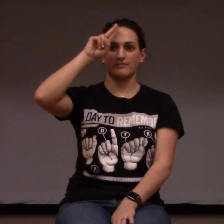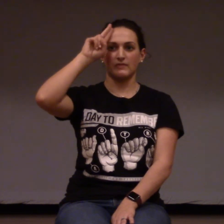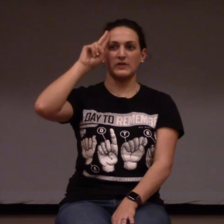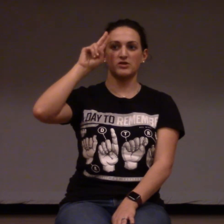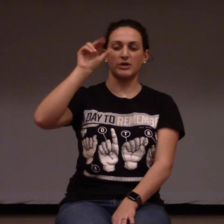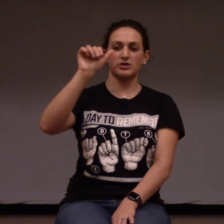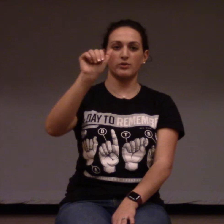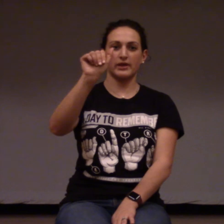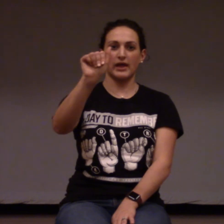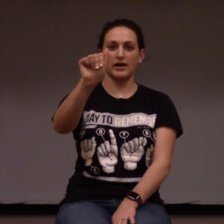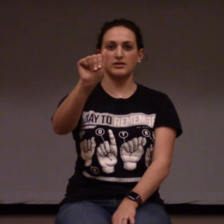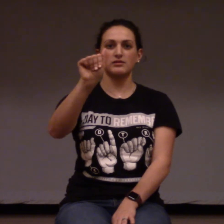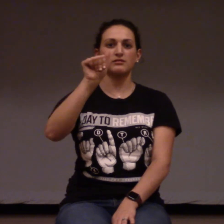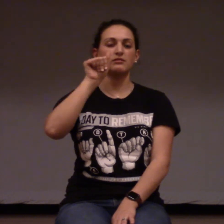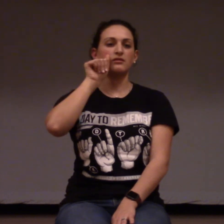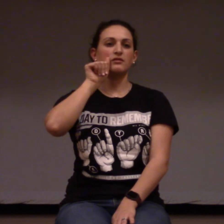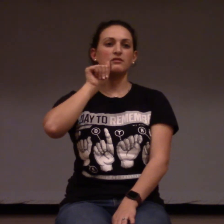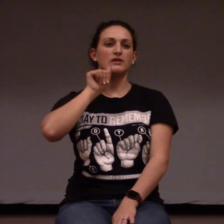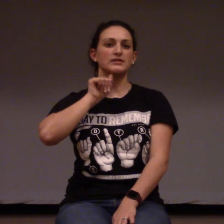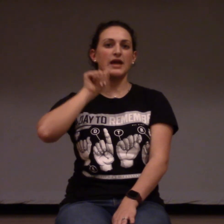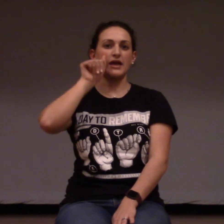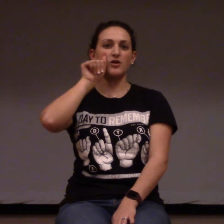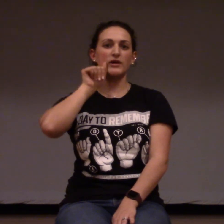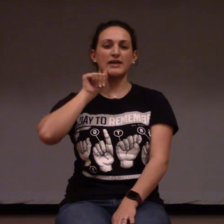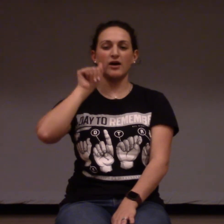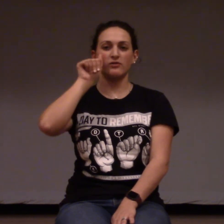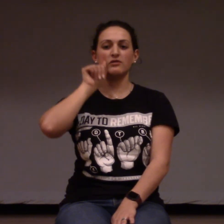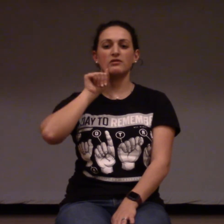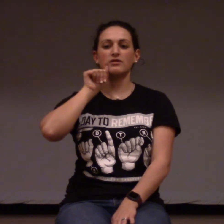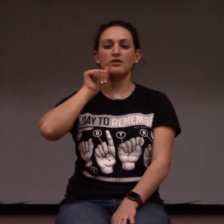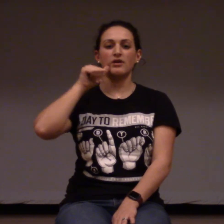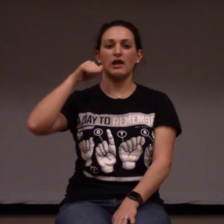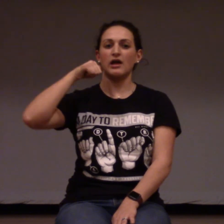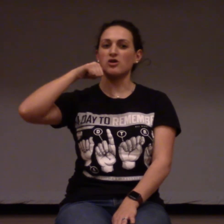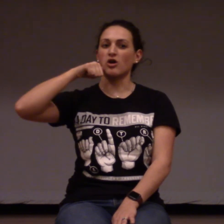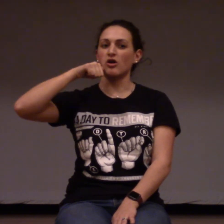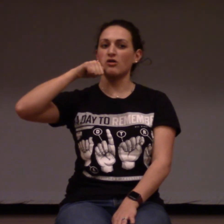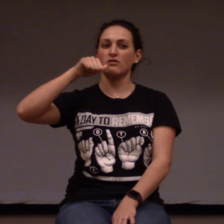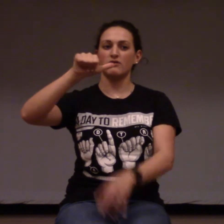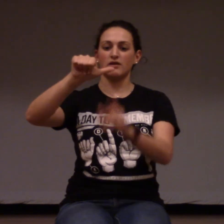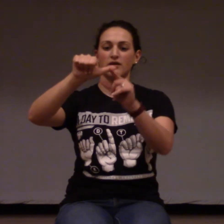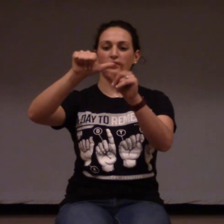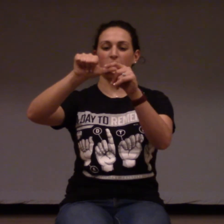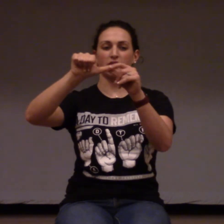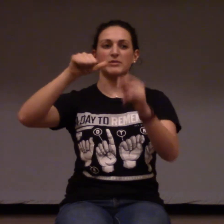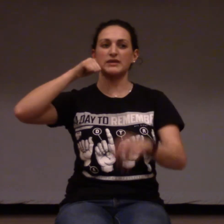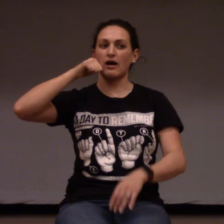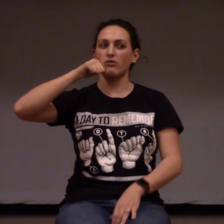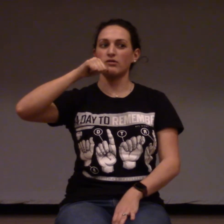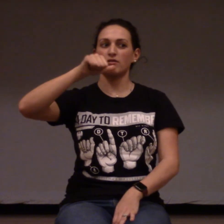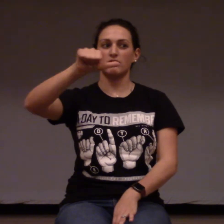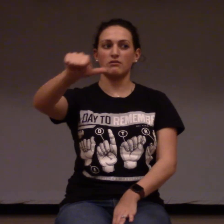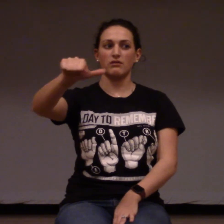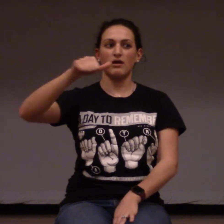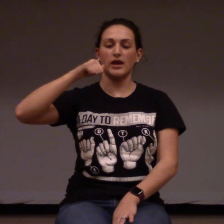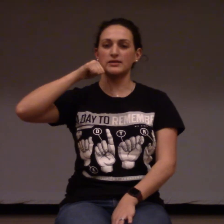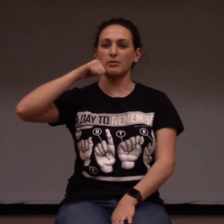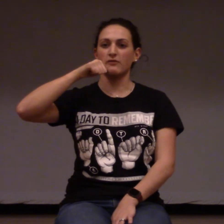So make sure with aunt, it's an A going down, and girl, that thumb is out, and it's coming